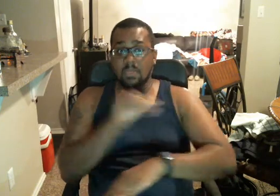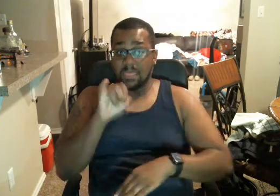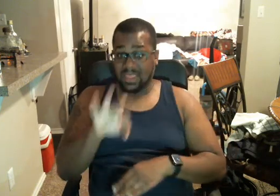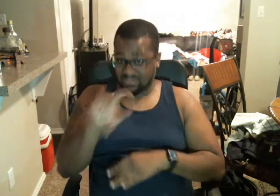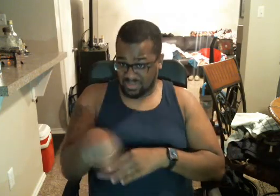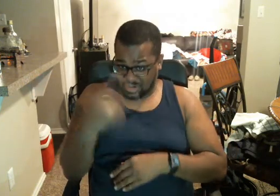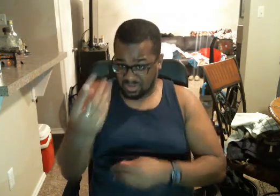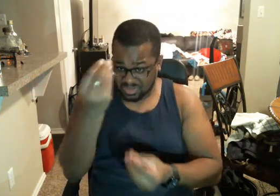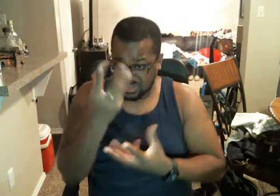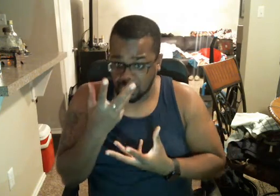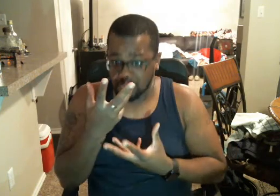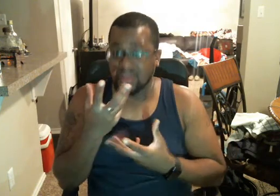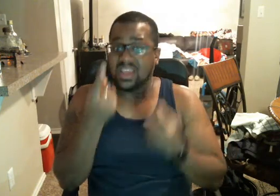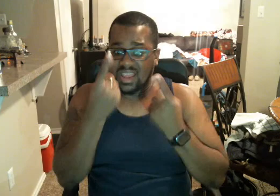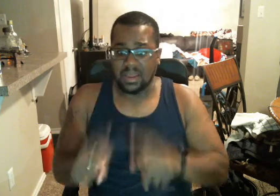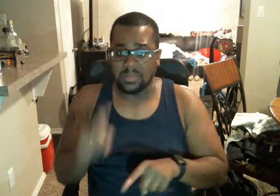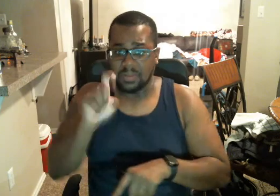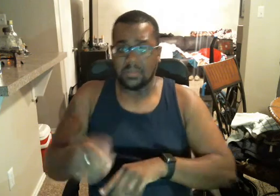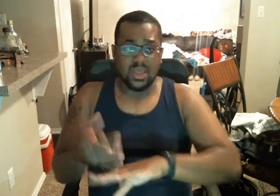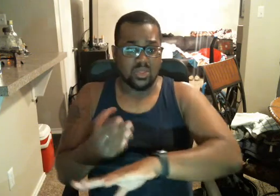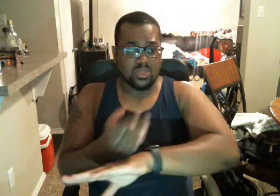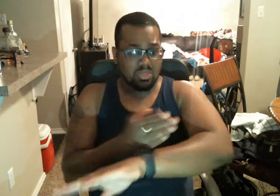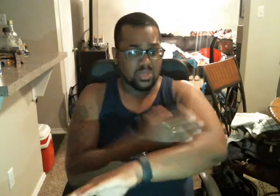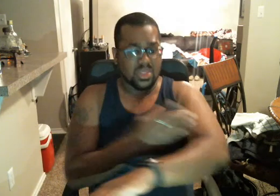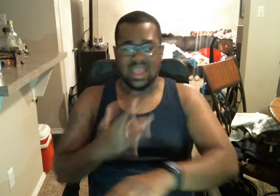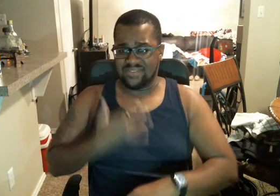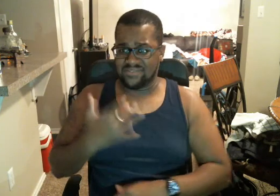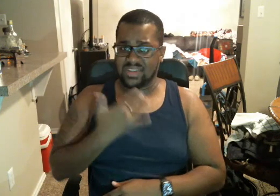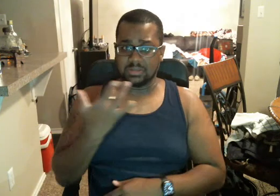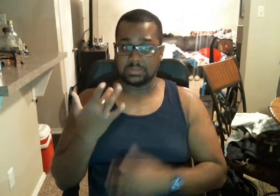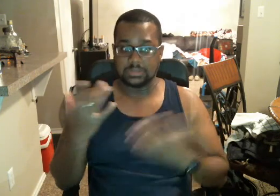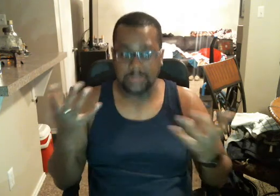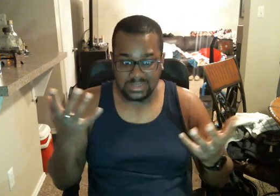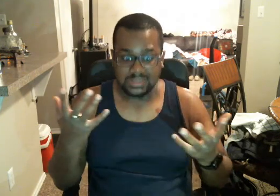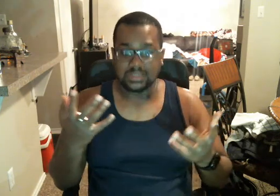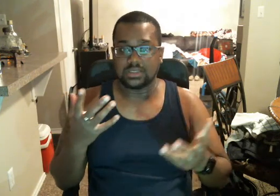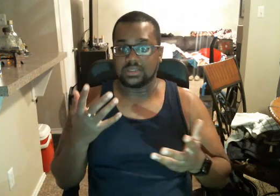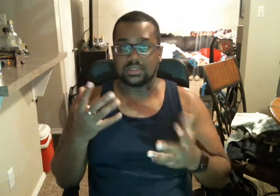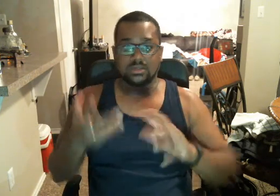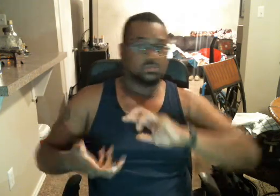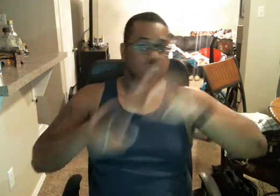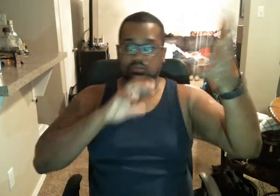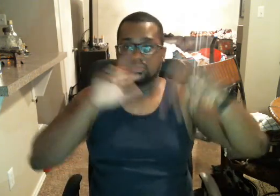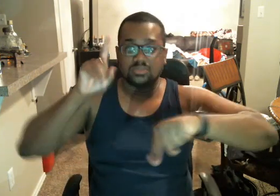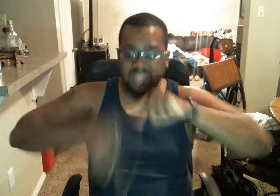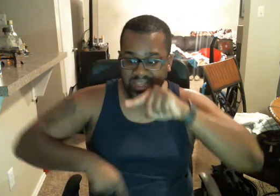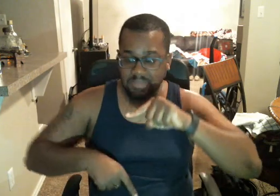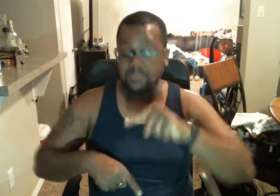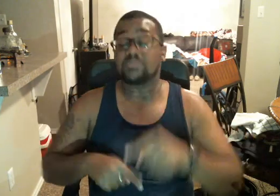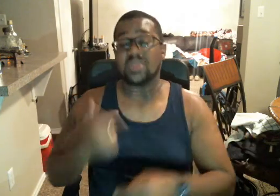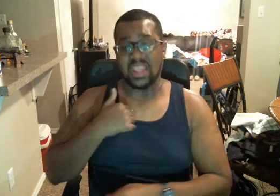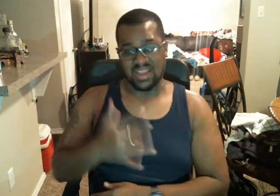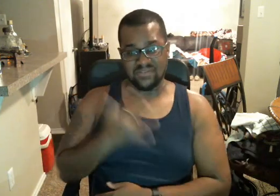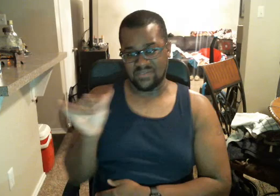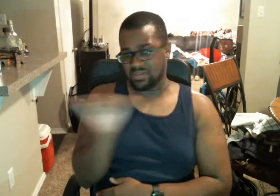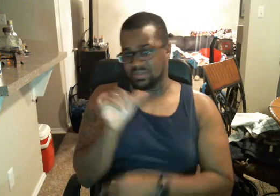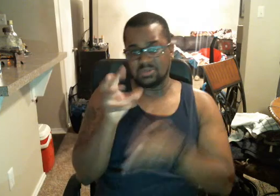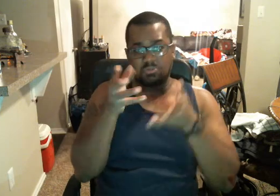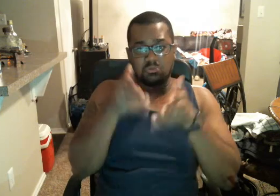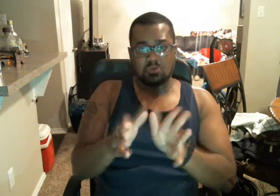was to go up there, I would think I'm dead. And that's what I thought 18 years ago. I thought I was dead. I thought my life was over. Because in a lot of ways, my